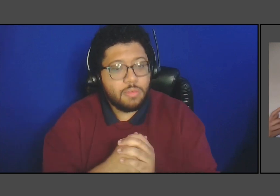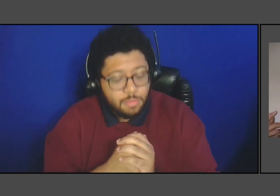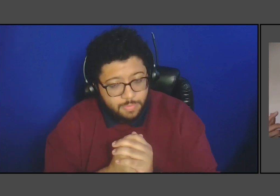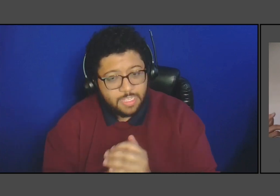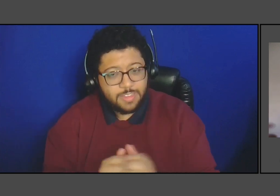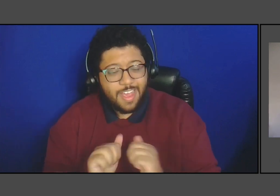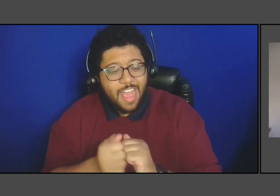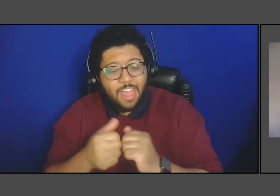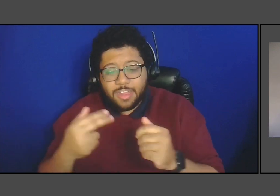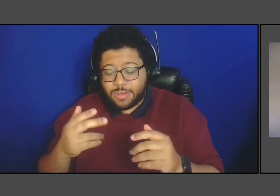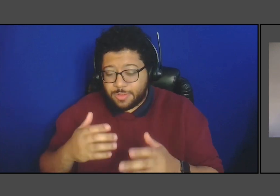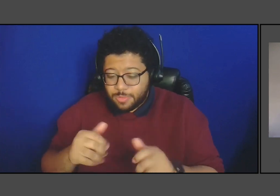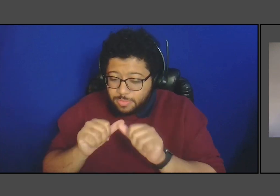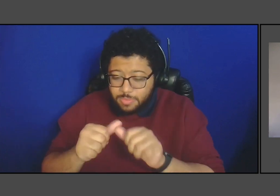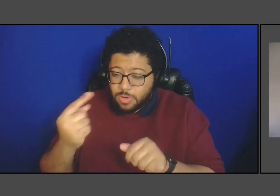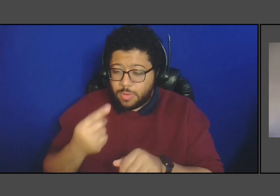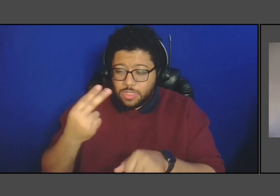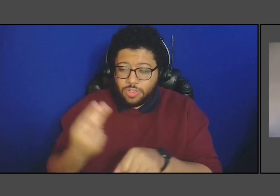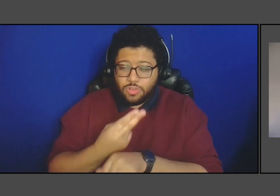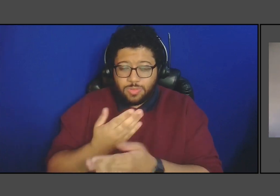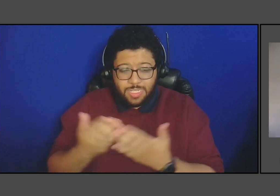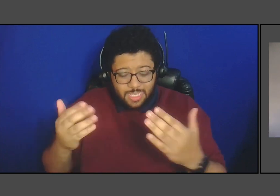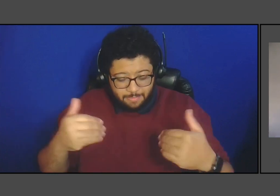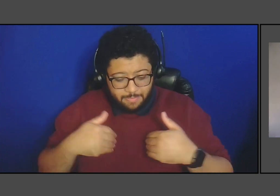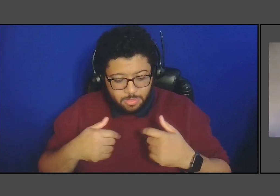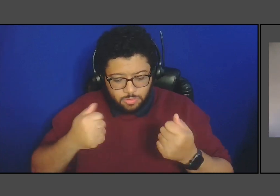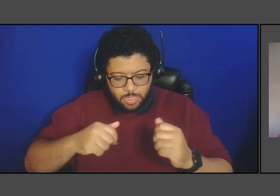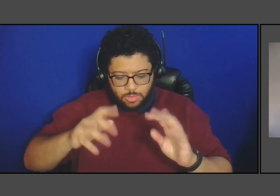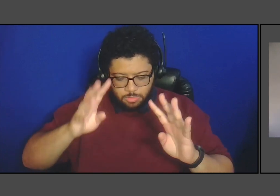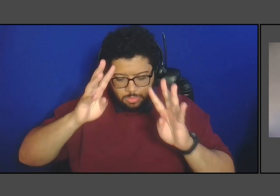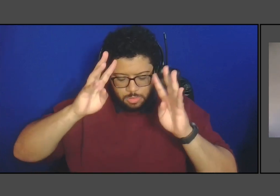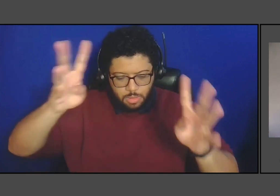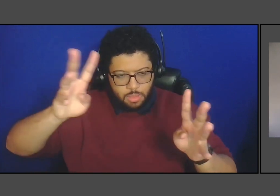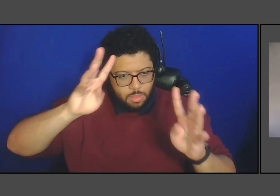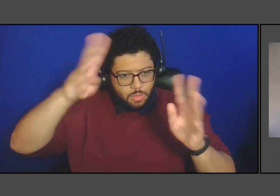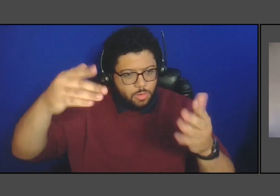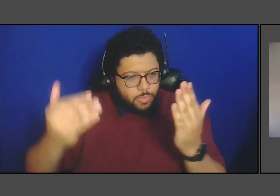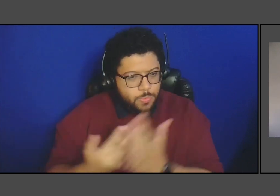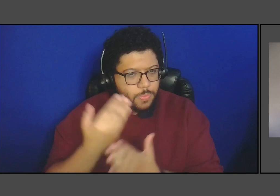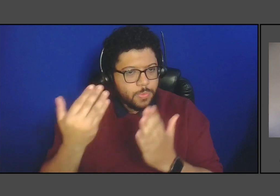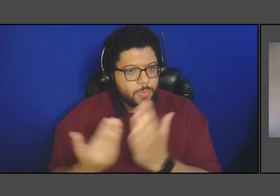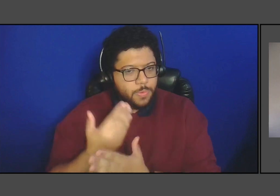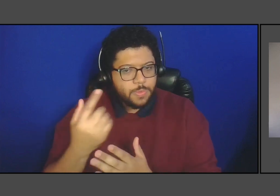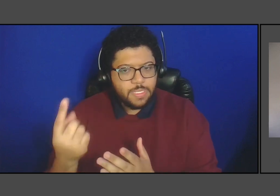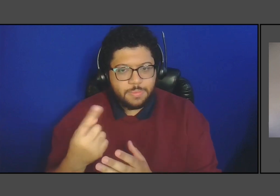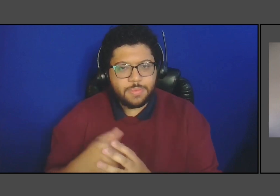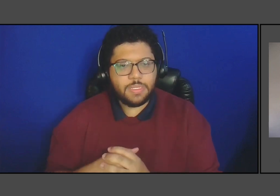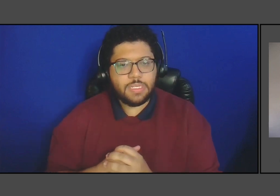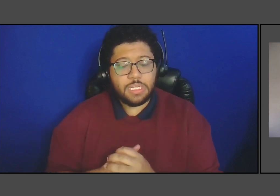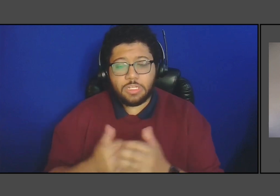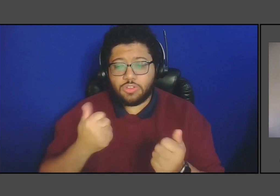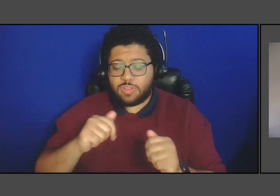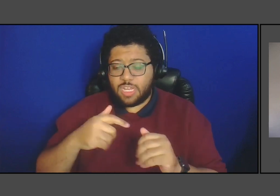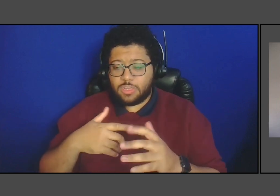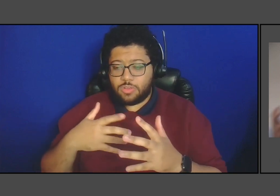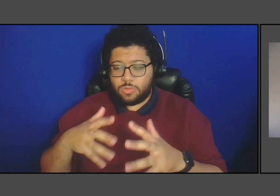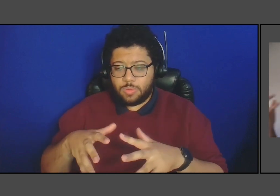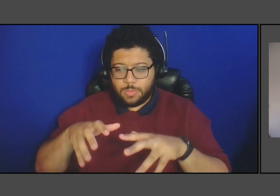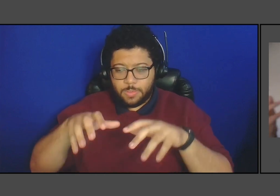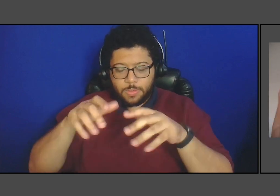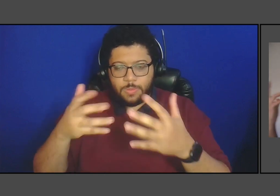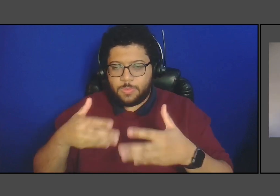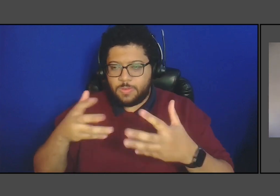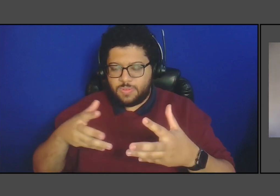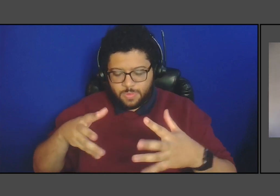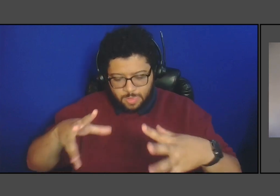just reinvent, you know, and just try to reclaim this, like, you know, like you mentioned, Patricia, these